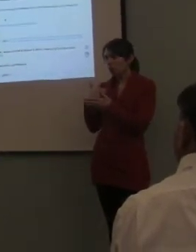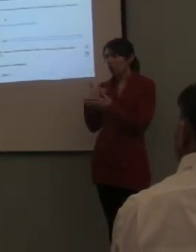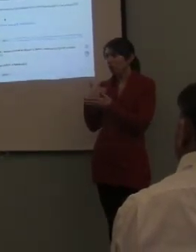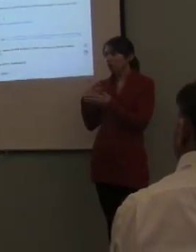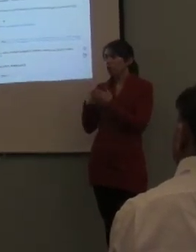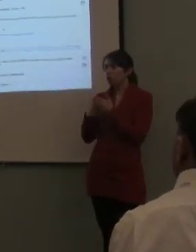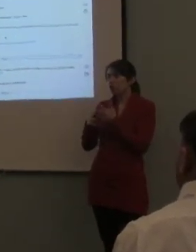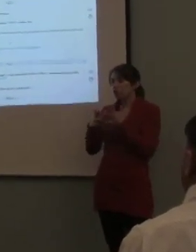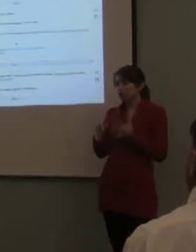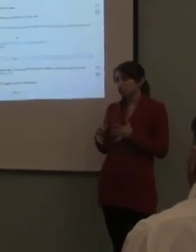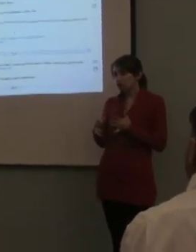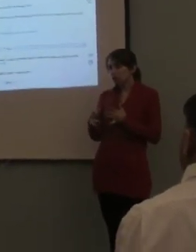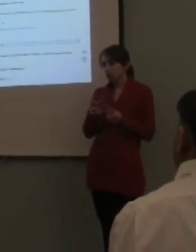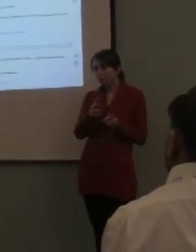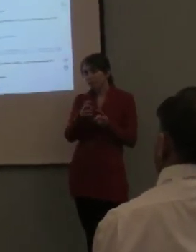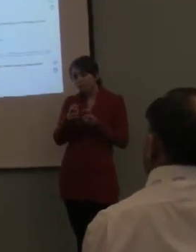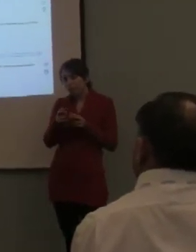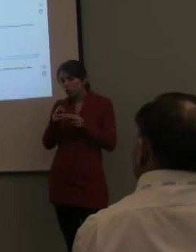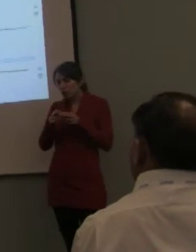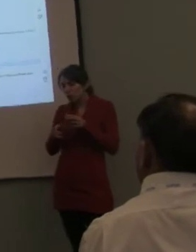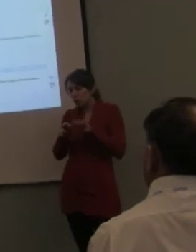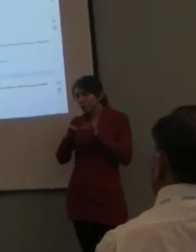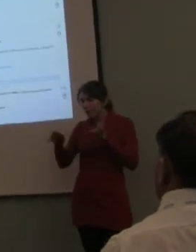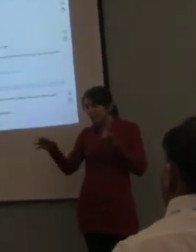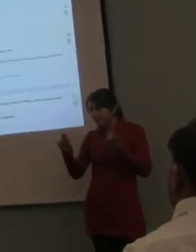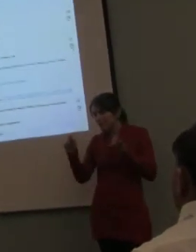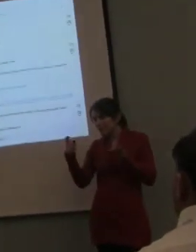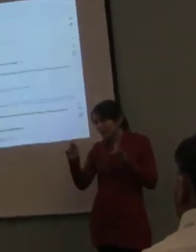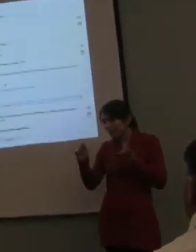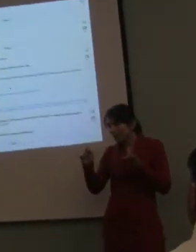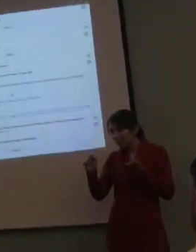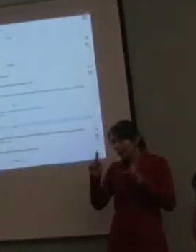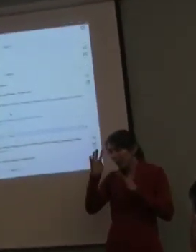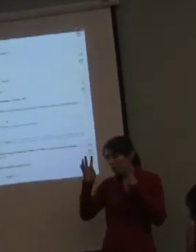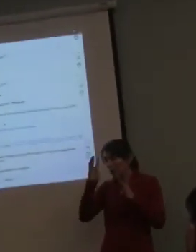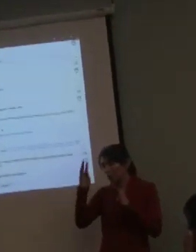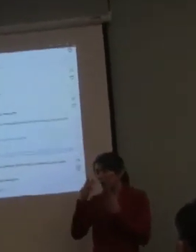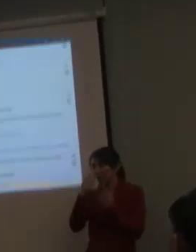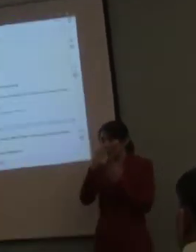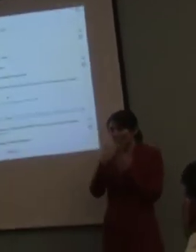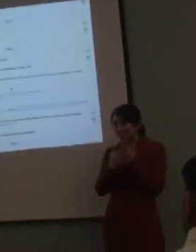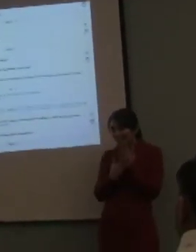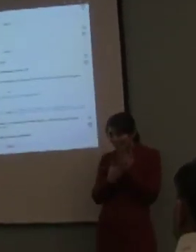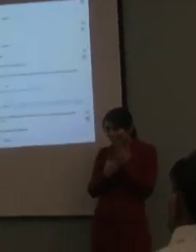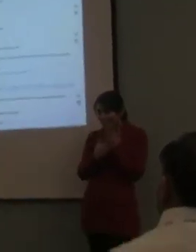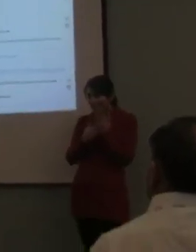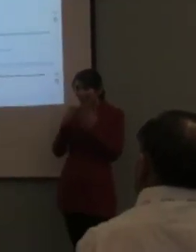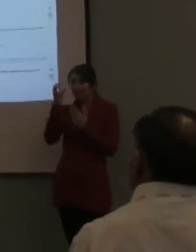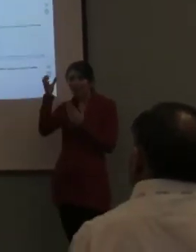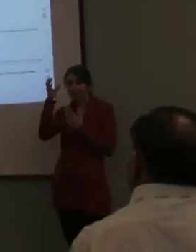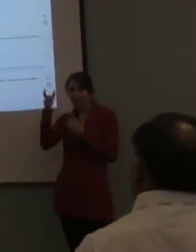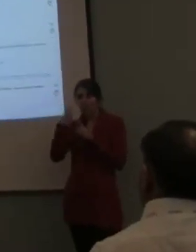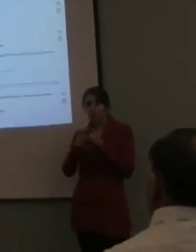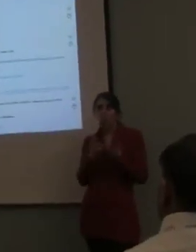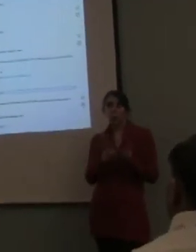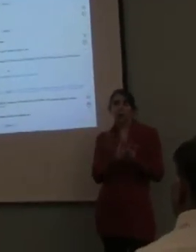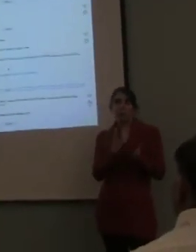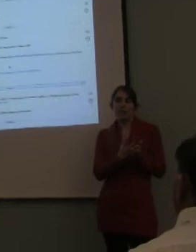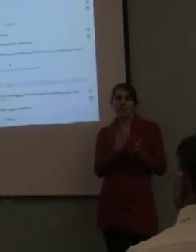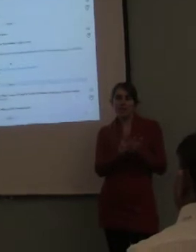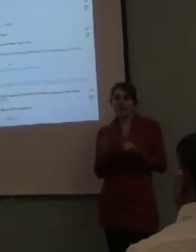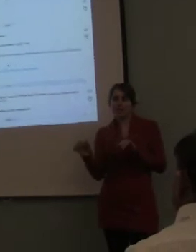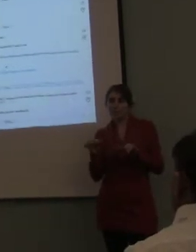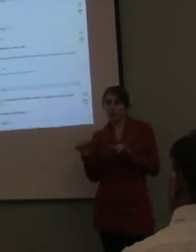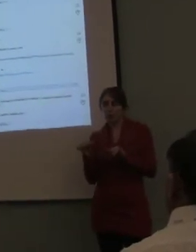researchers can take short snippets of text and come up with a list of concepts from Wikipedia that are similar to that. Is there any way you could potentially